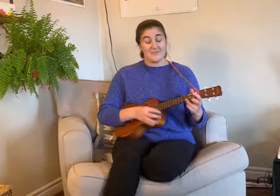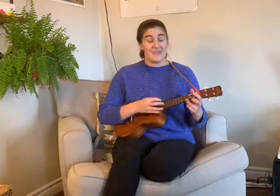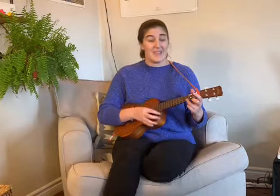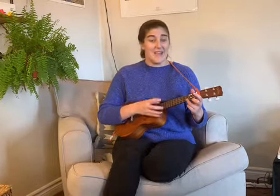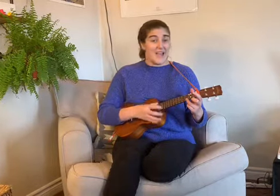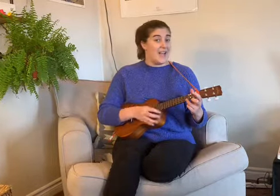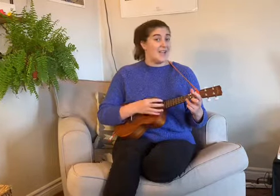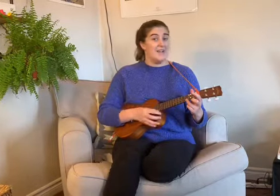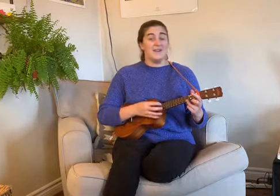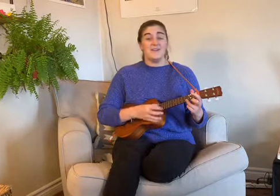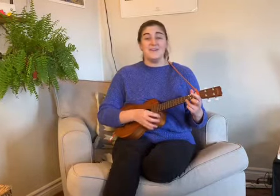Hello,